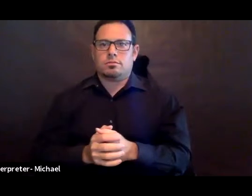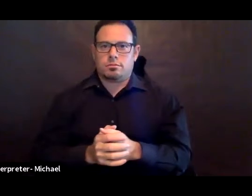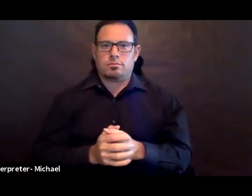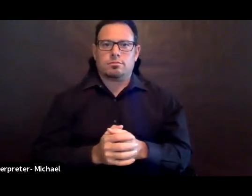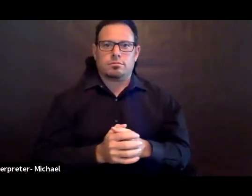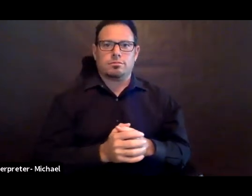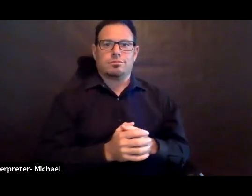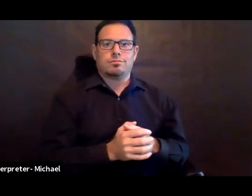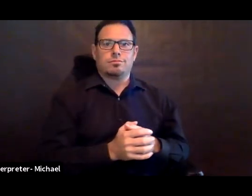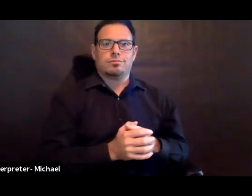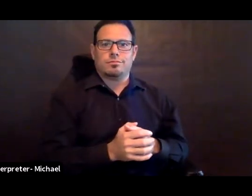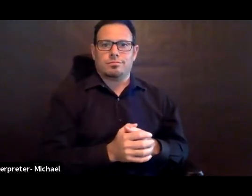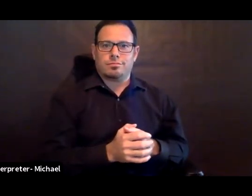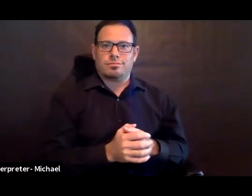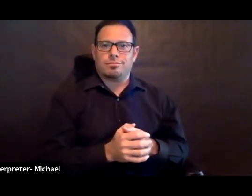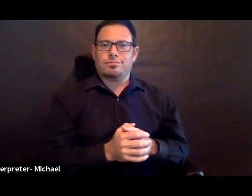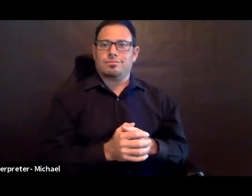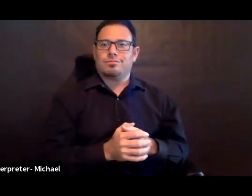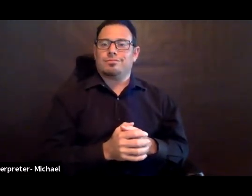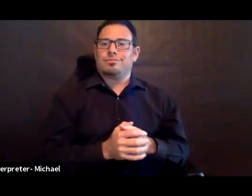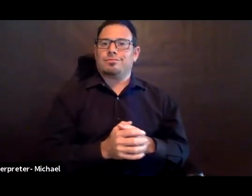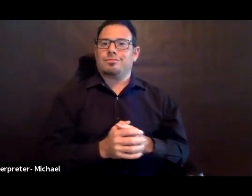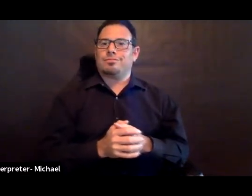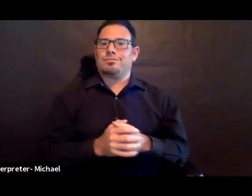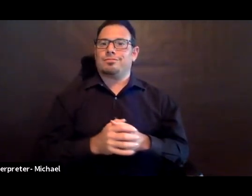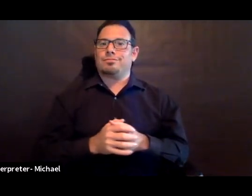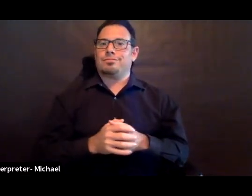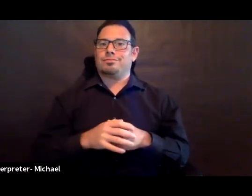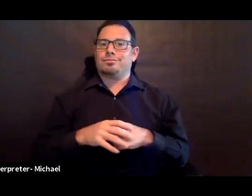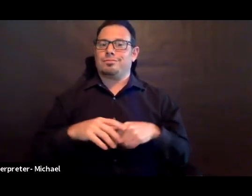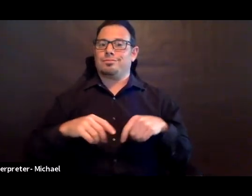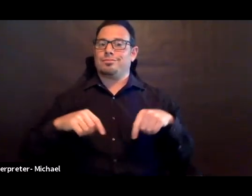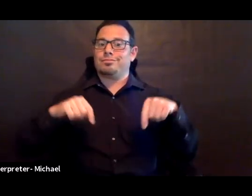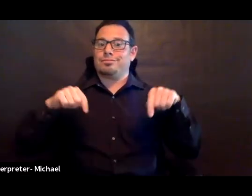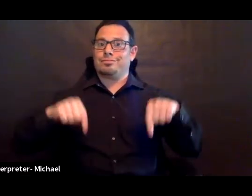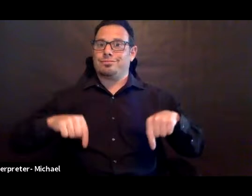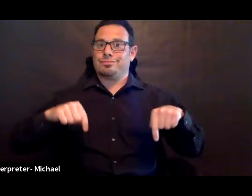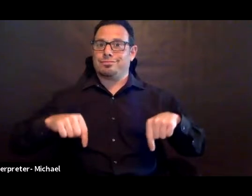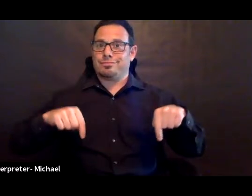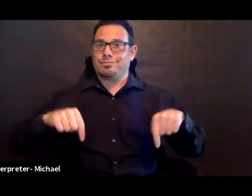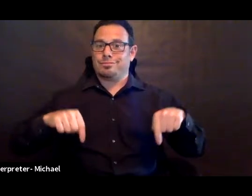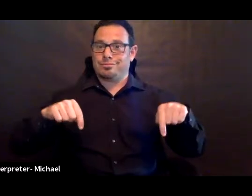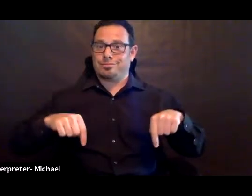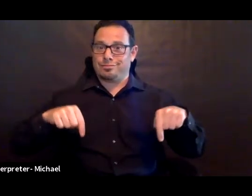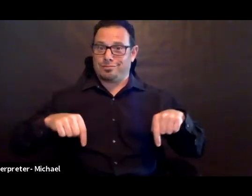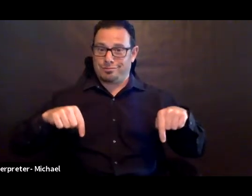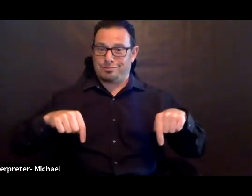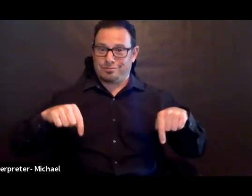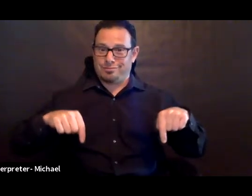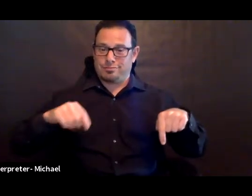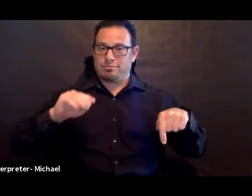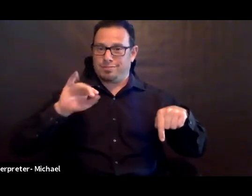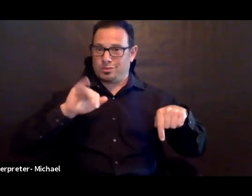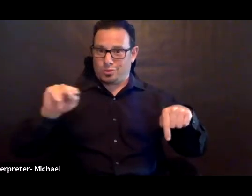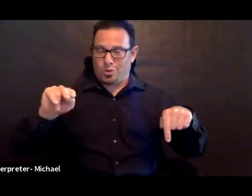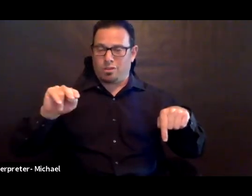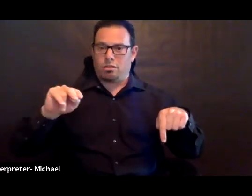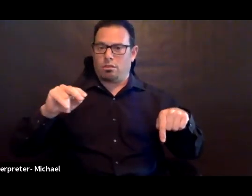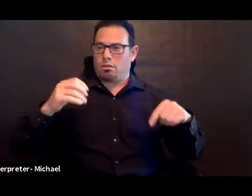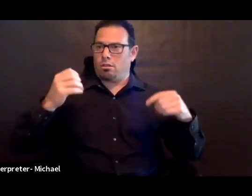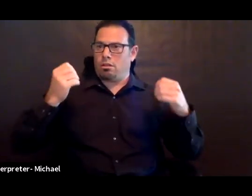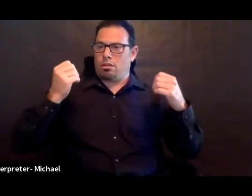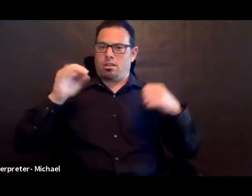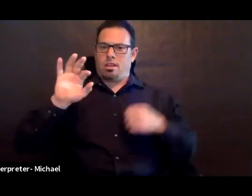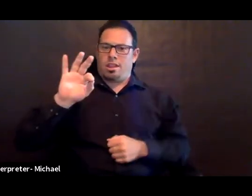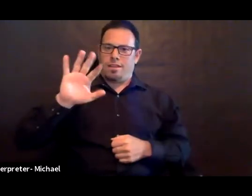was a two-dose regimen. At the last report, the pace of first doses for the 16 plus population has